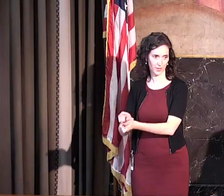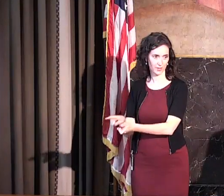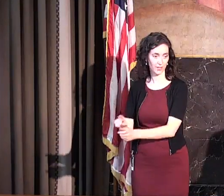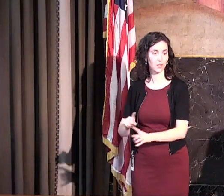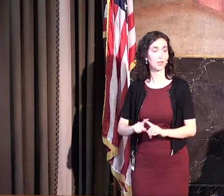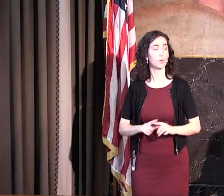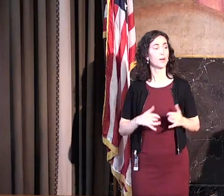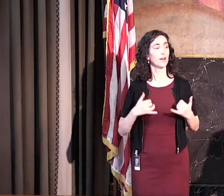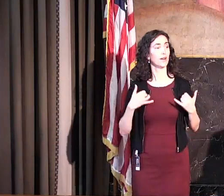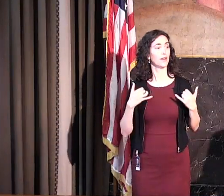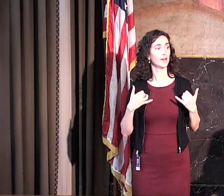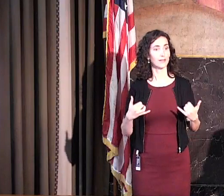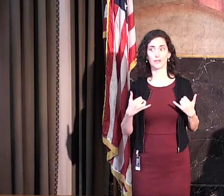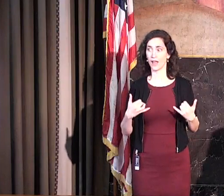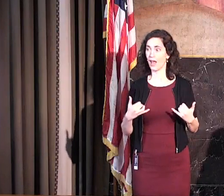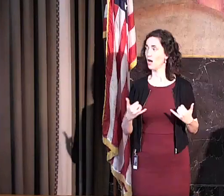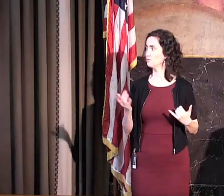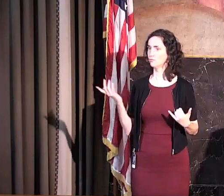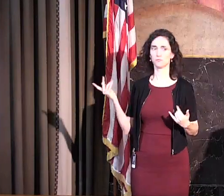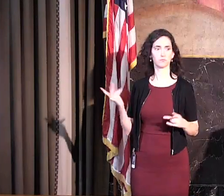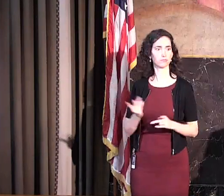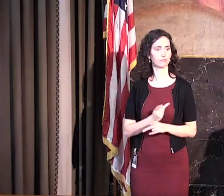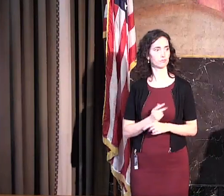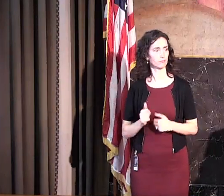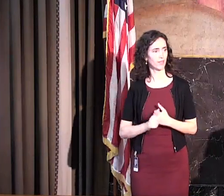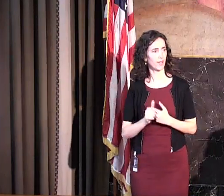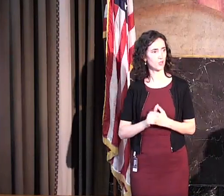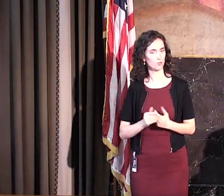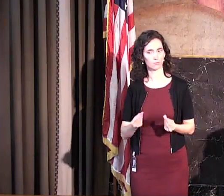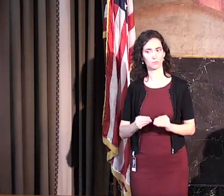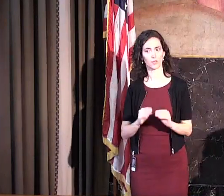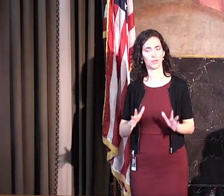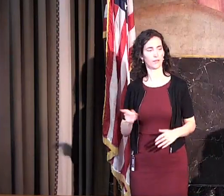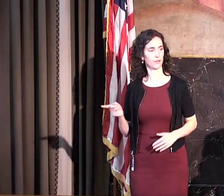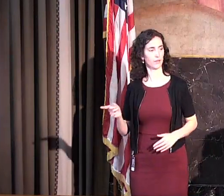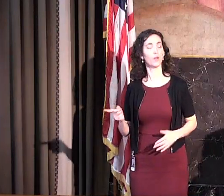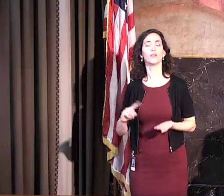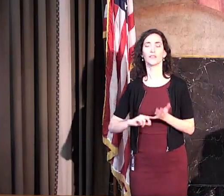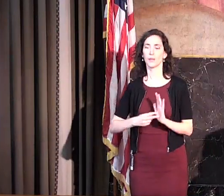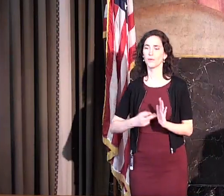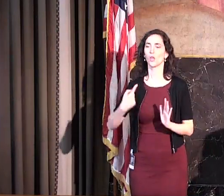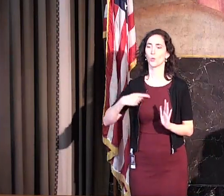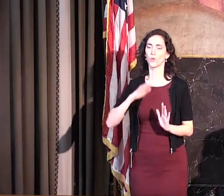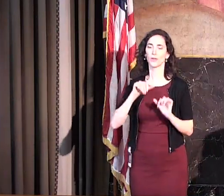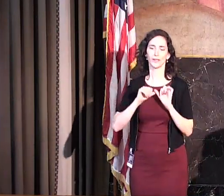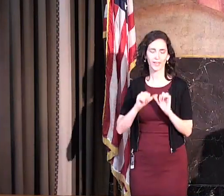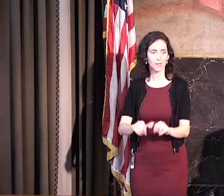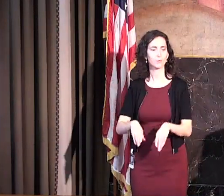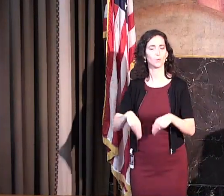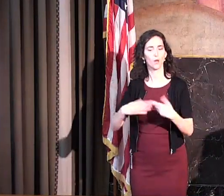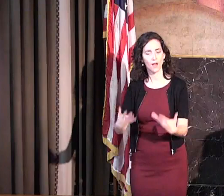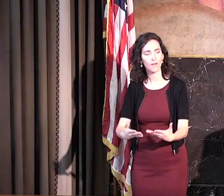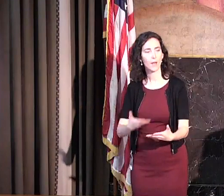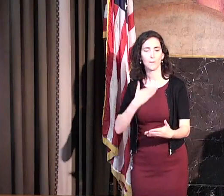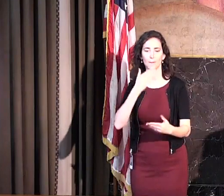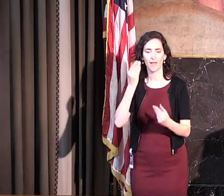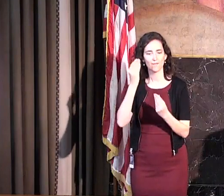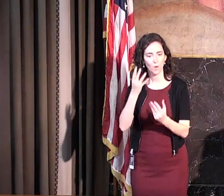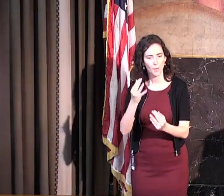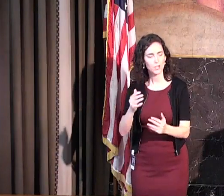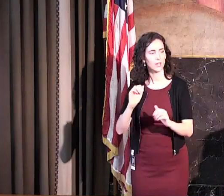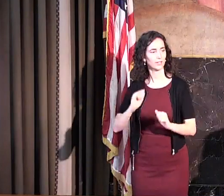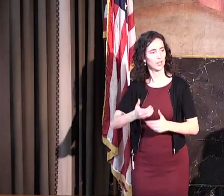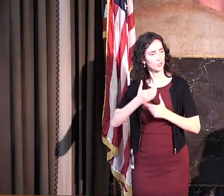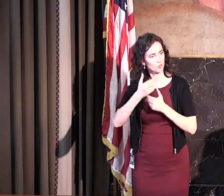isn't accurate today. And so we're going to continue to furnish the best, most reliable information that we